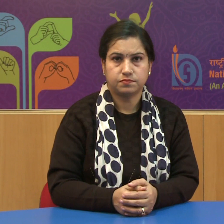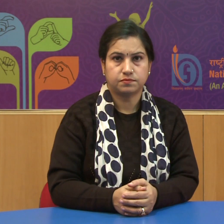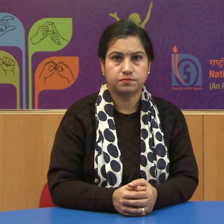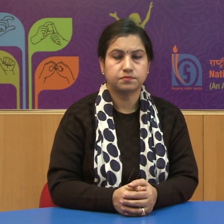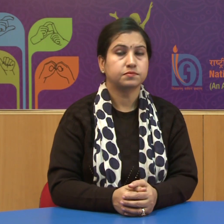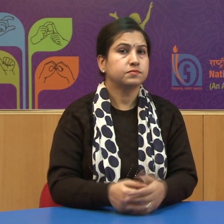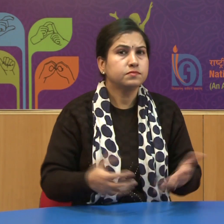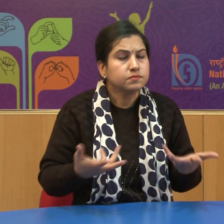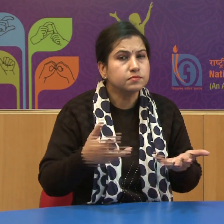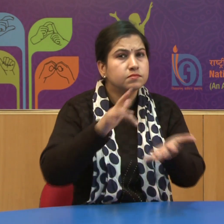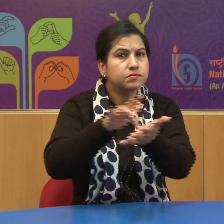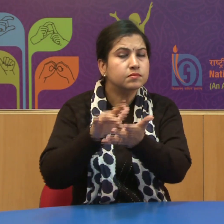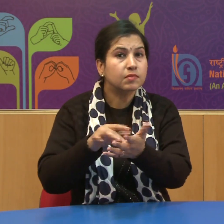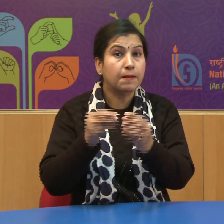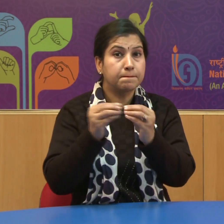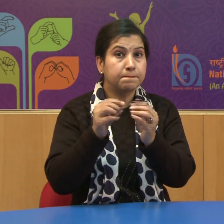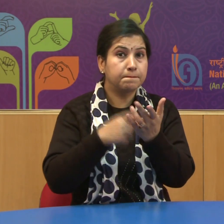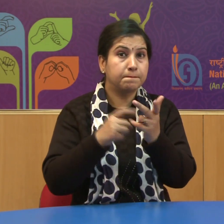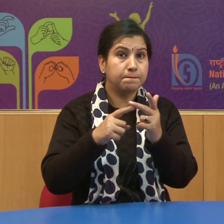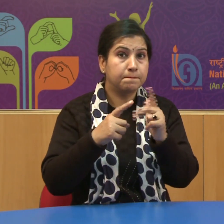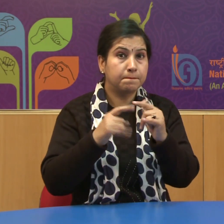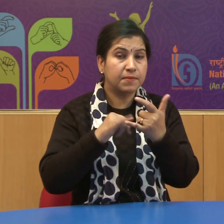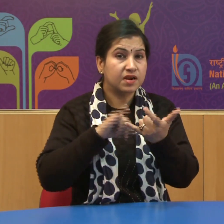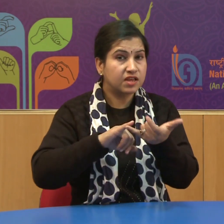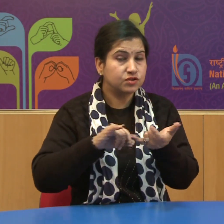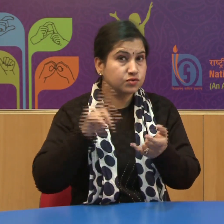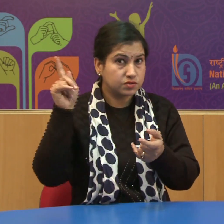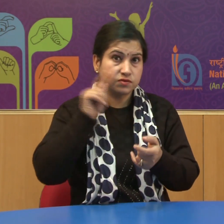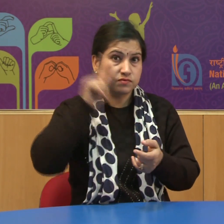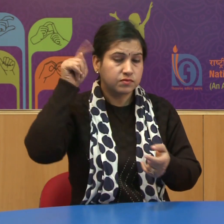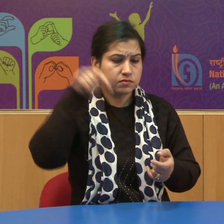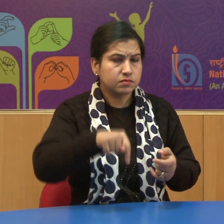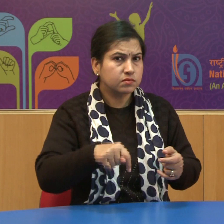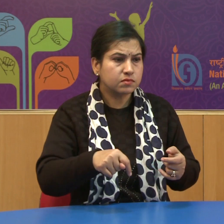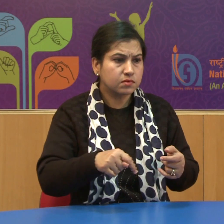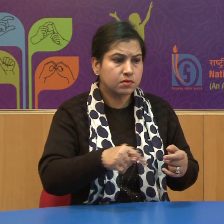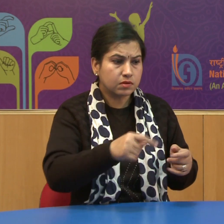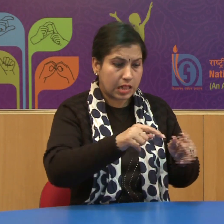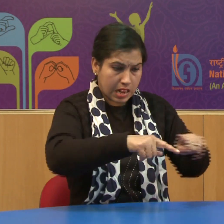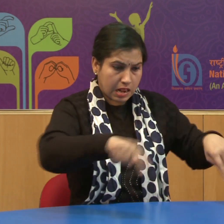when the British tried to take away the land from polygars.